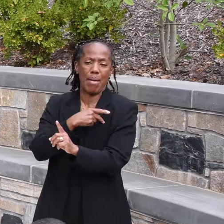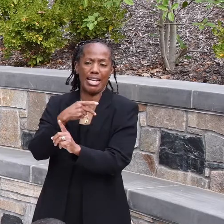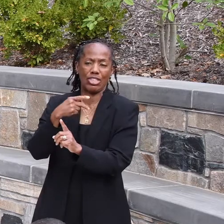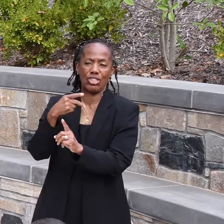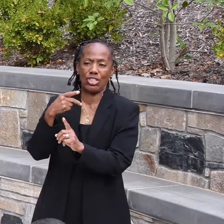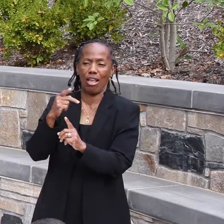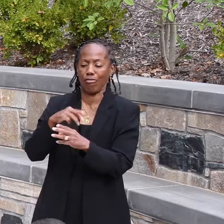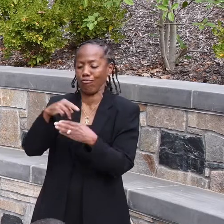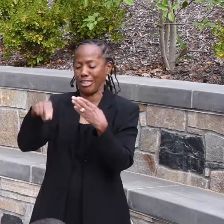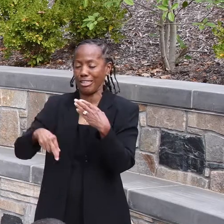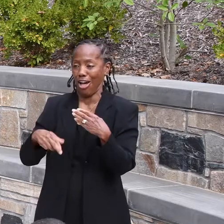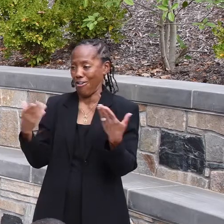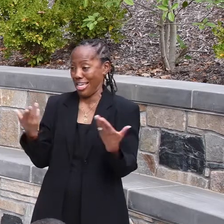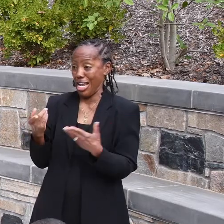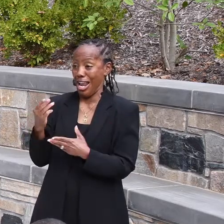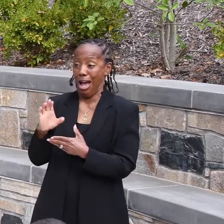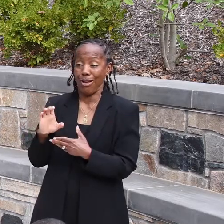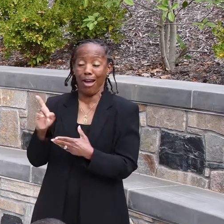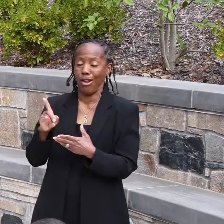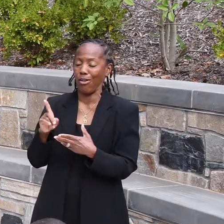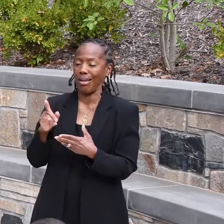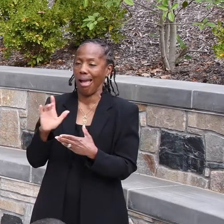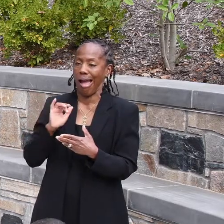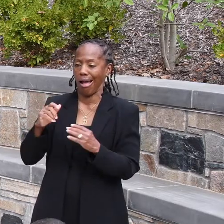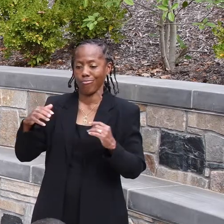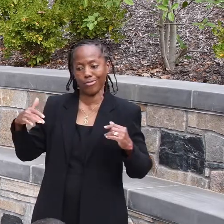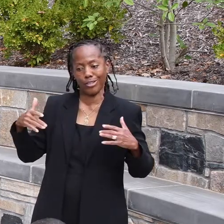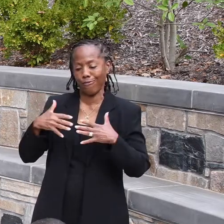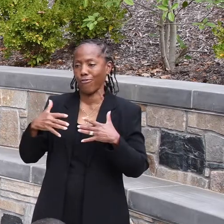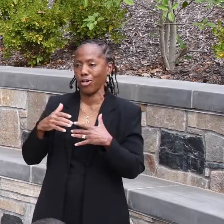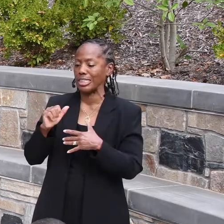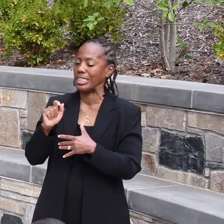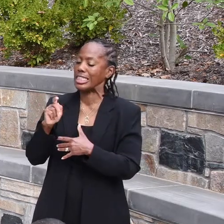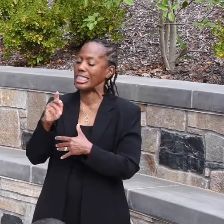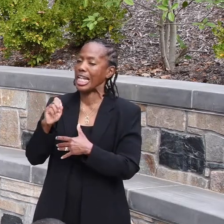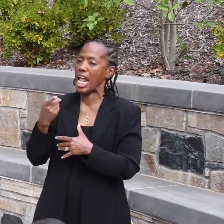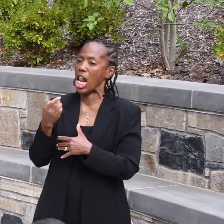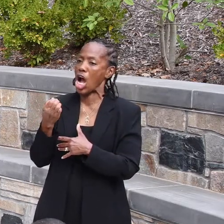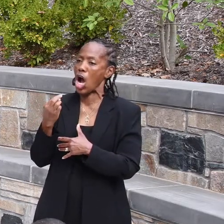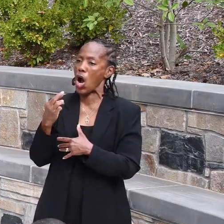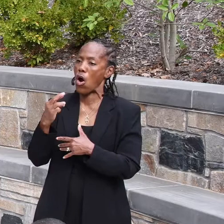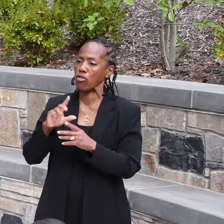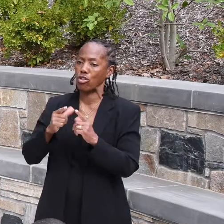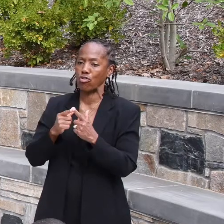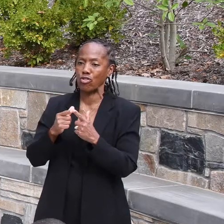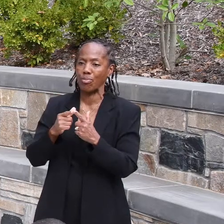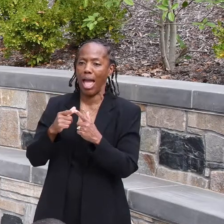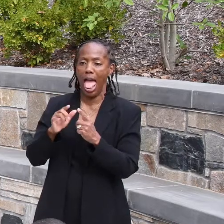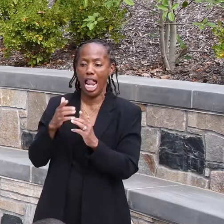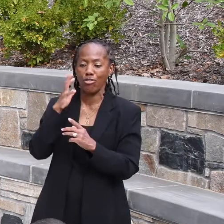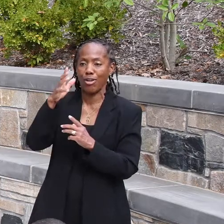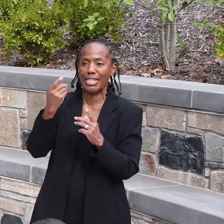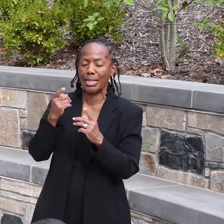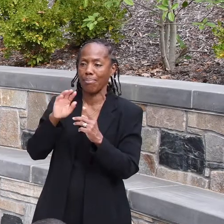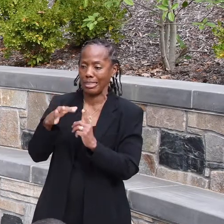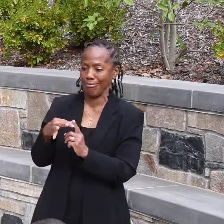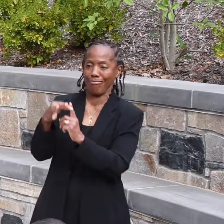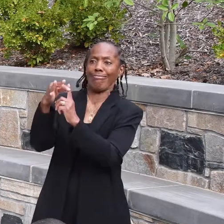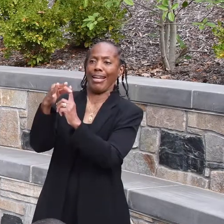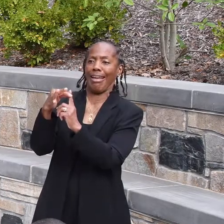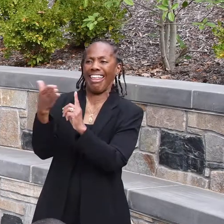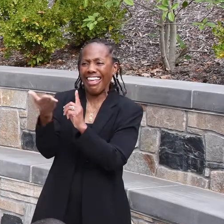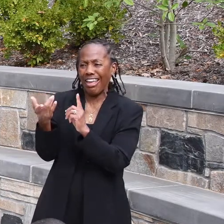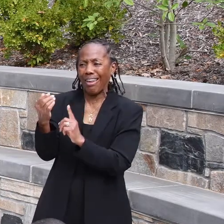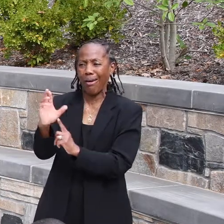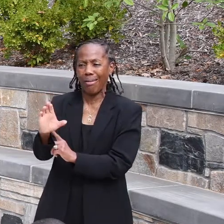in Howard County can we take such a diverse stakeholder group and create something so unique and